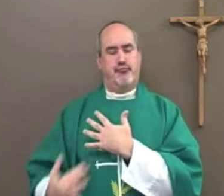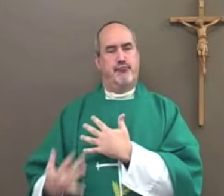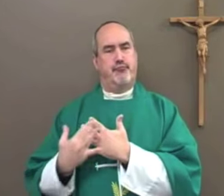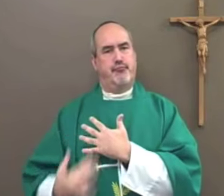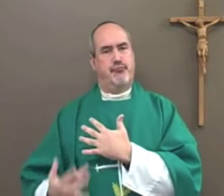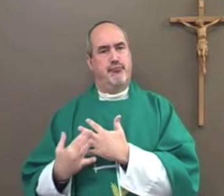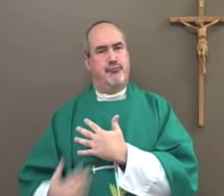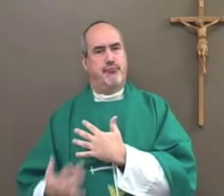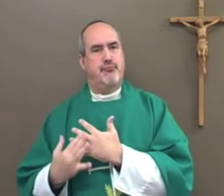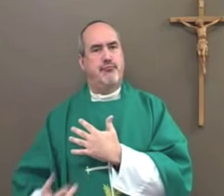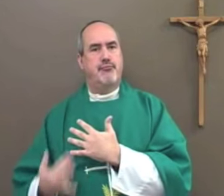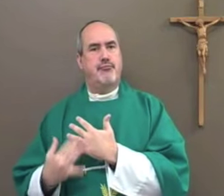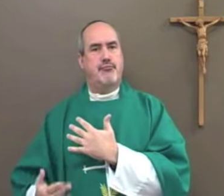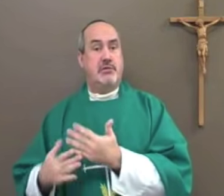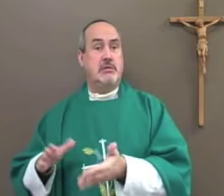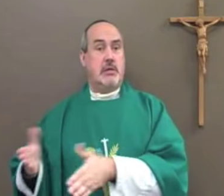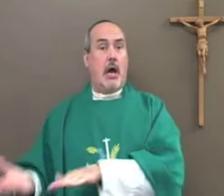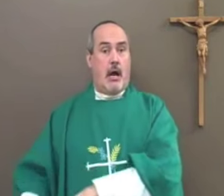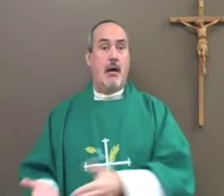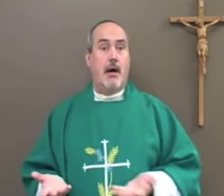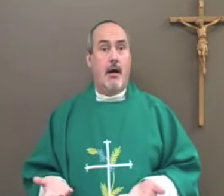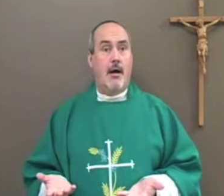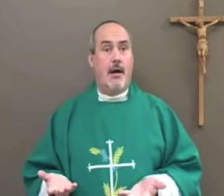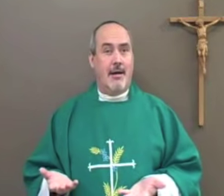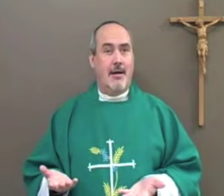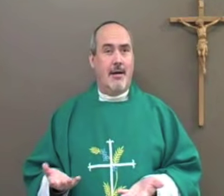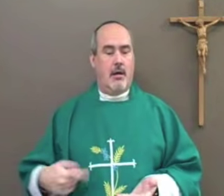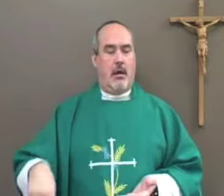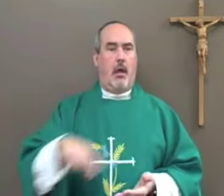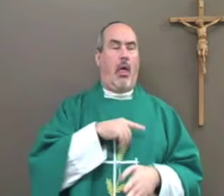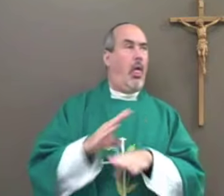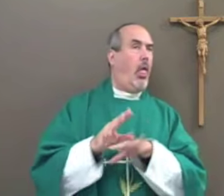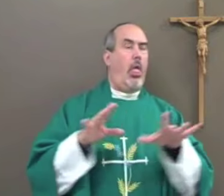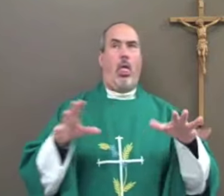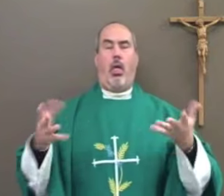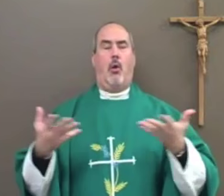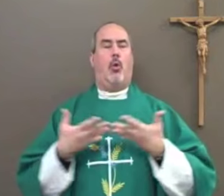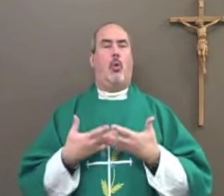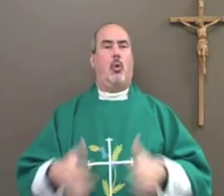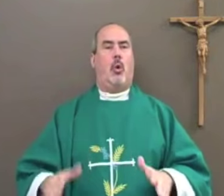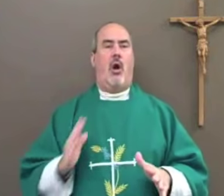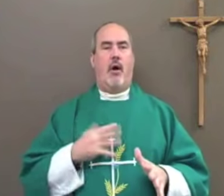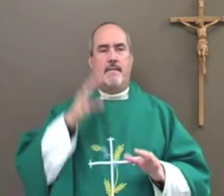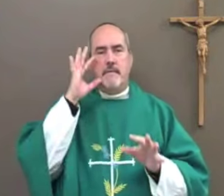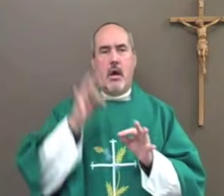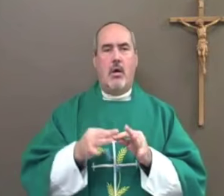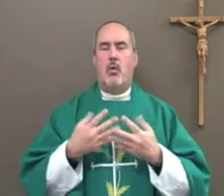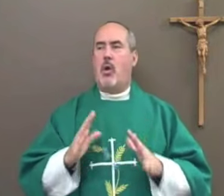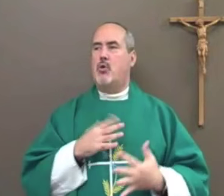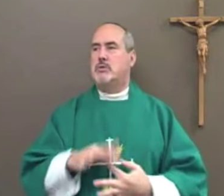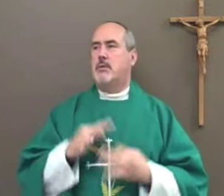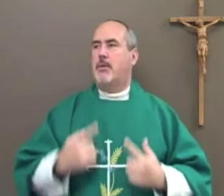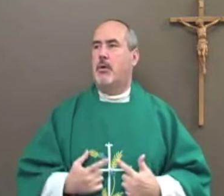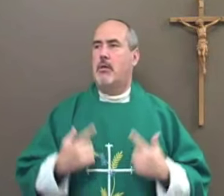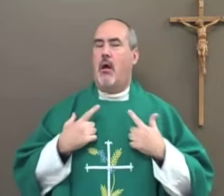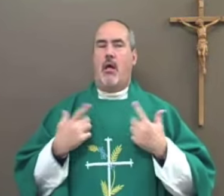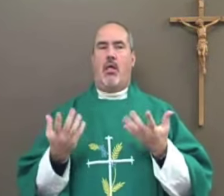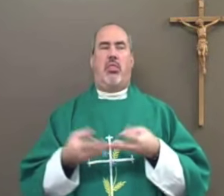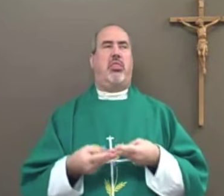woman before she touched Jesus, bleeding until we die. When we get too busy and too caught up in